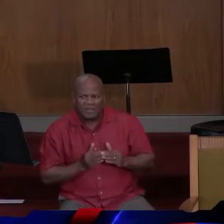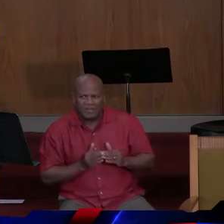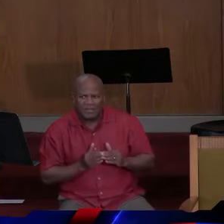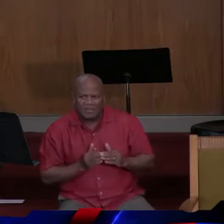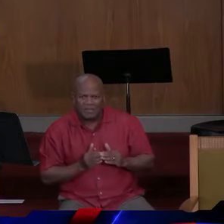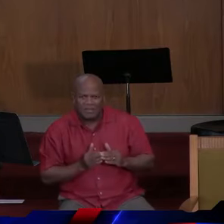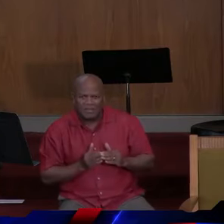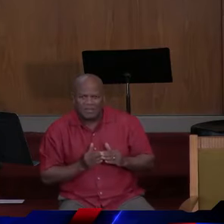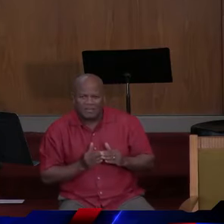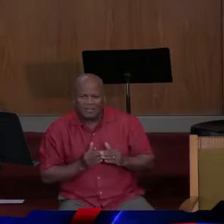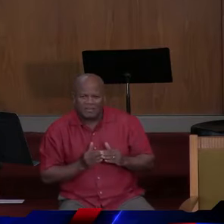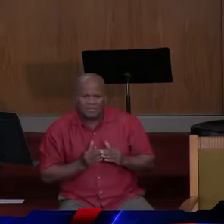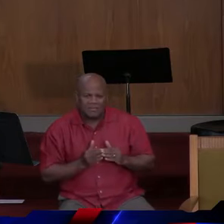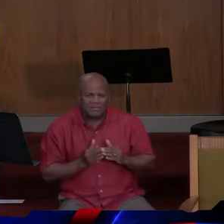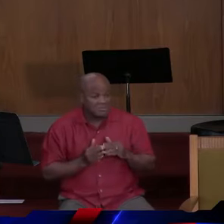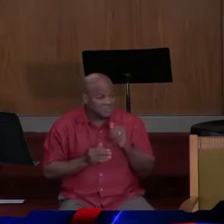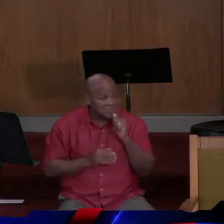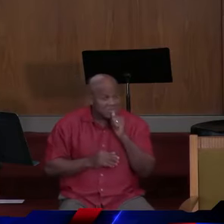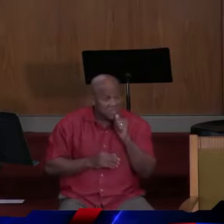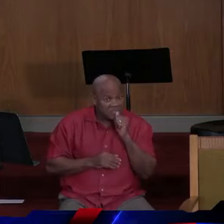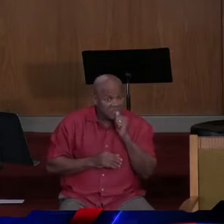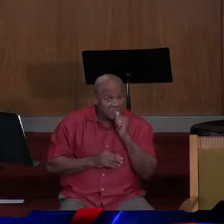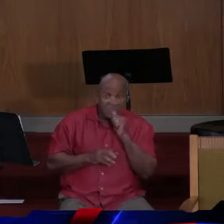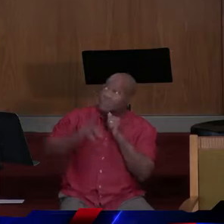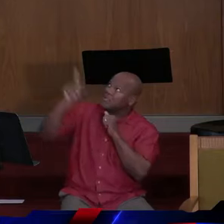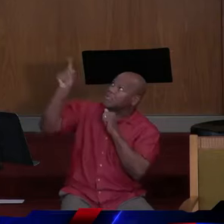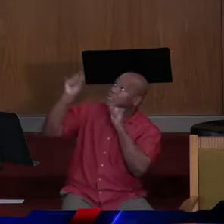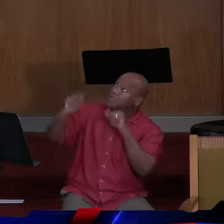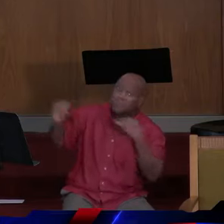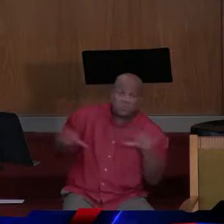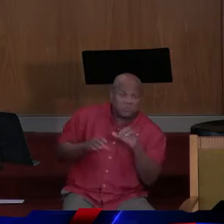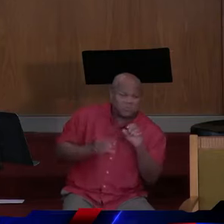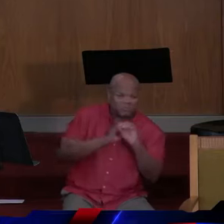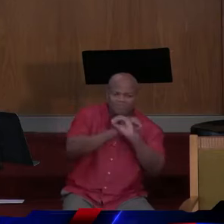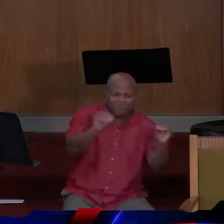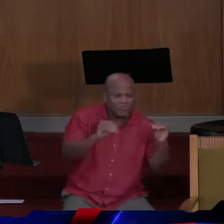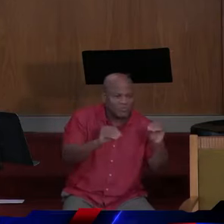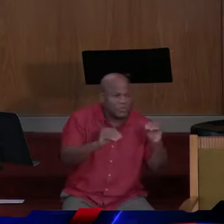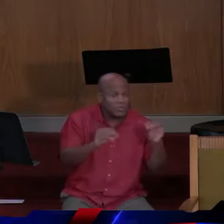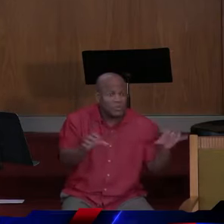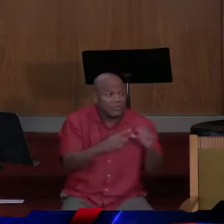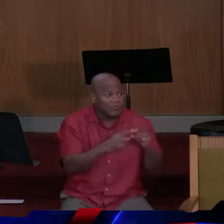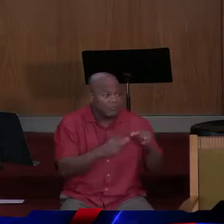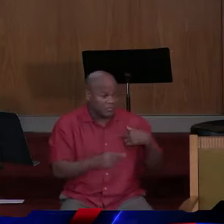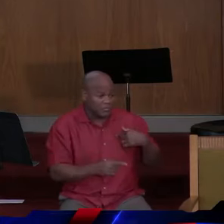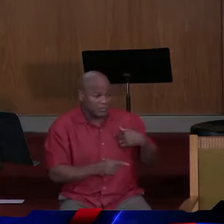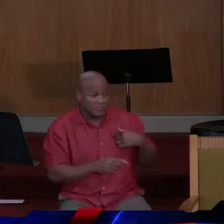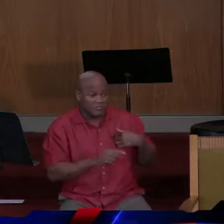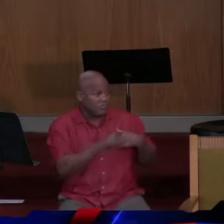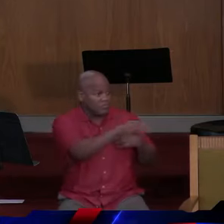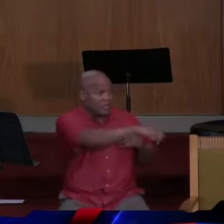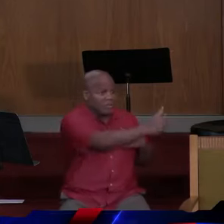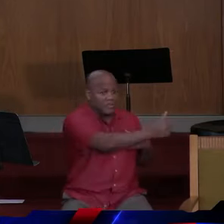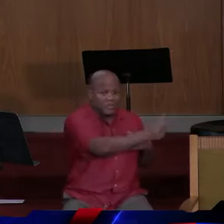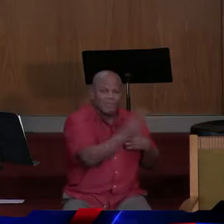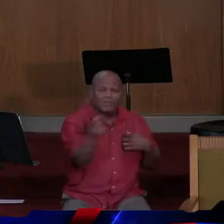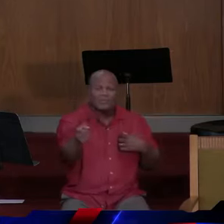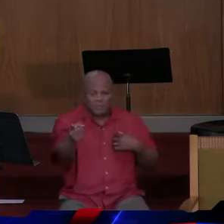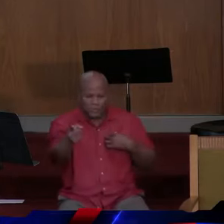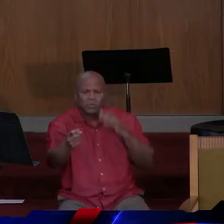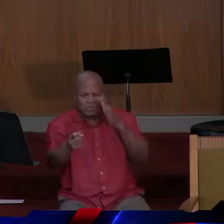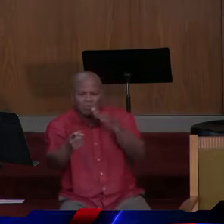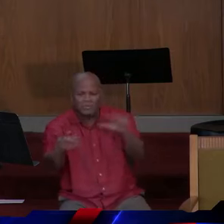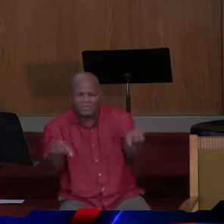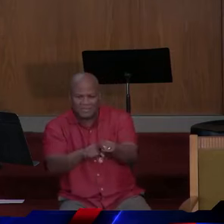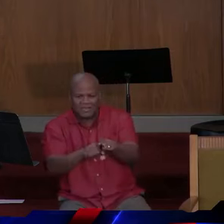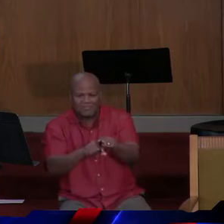And ain't no secret what God can do. He's done for others, he'll do it for you. Amen. And I'll